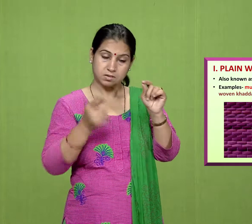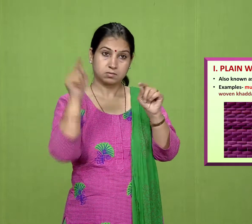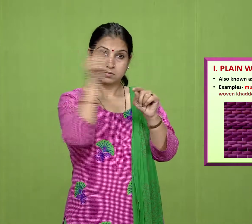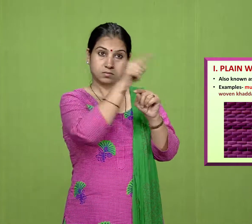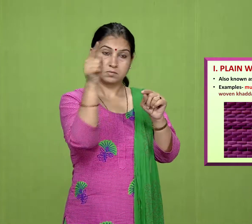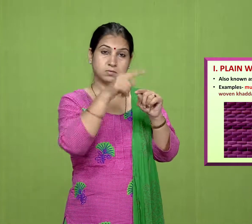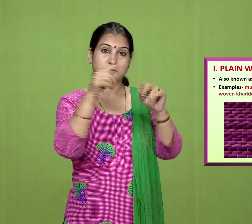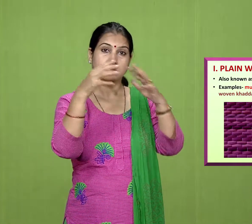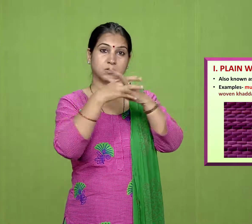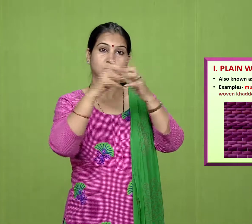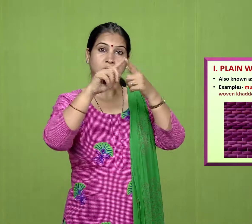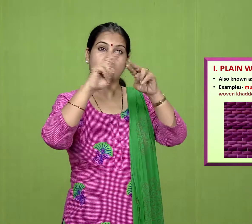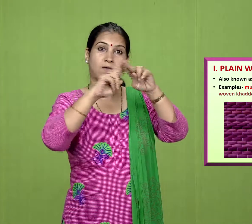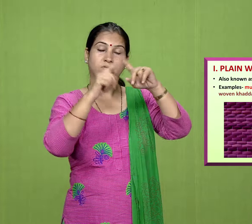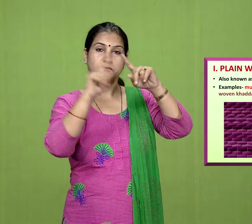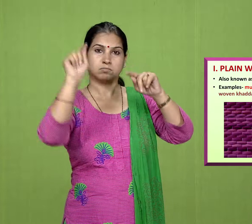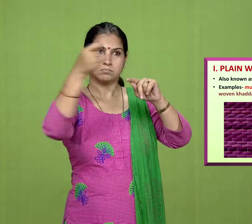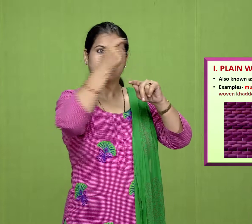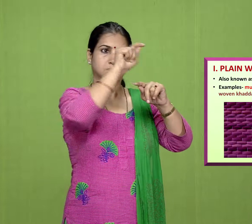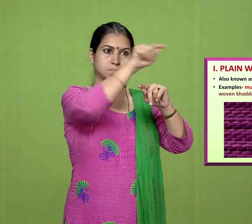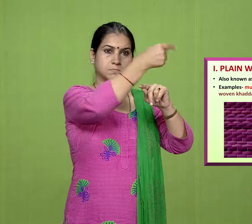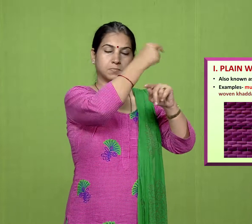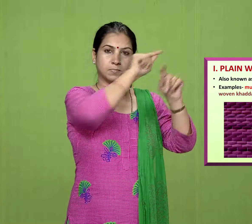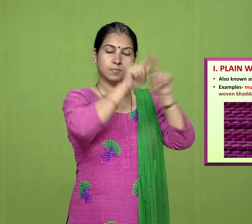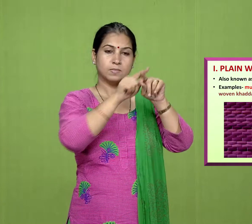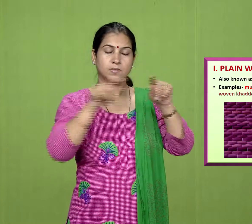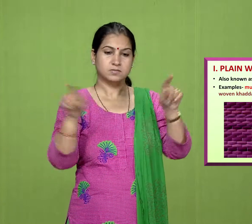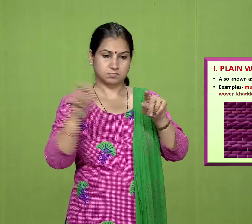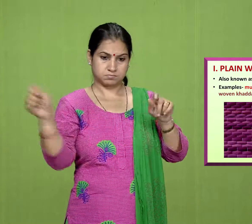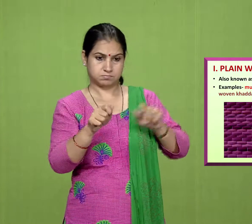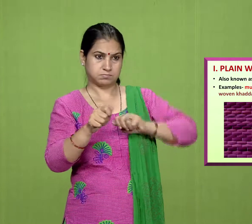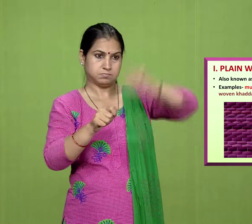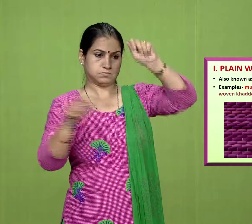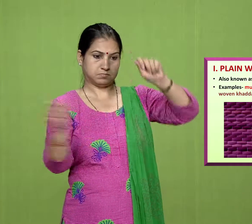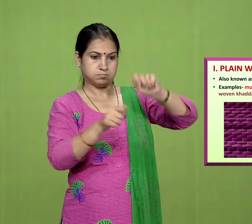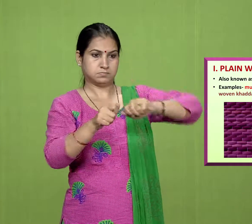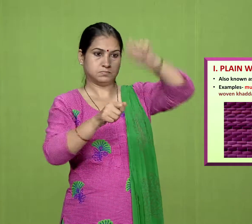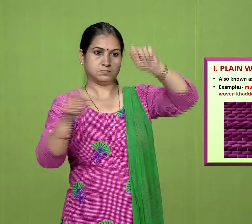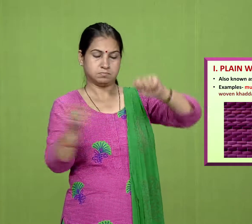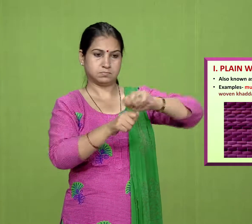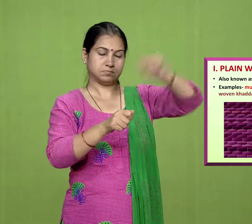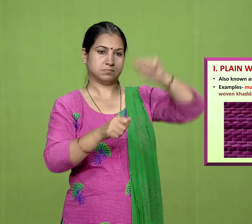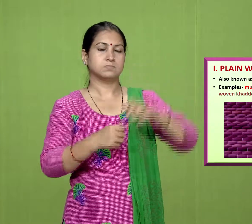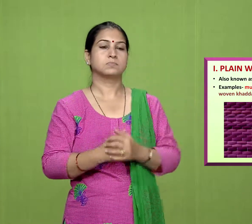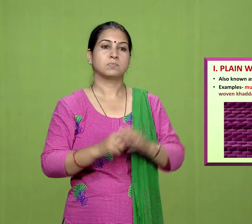being moving. The movement of yarn is like this, as in the after one